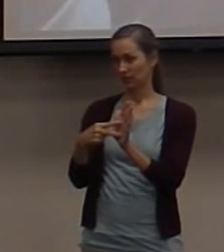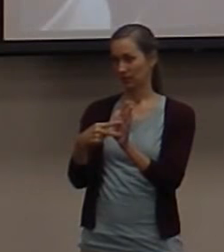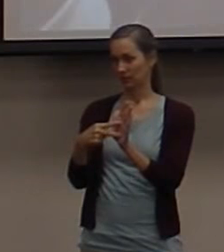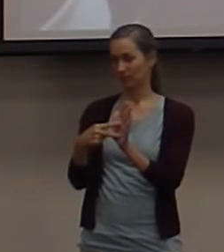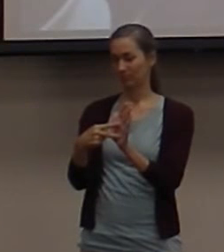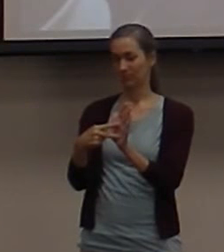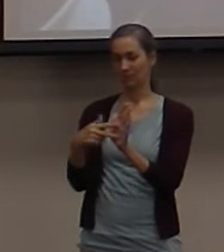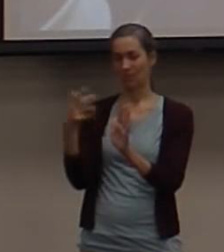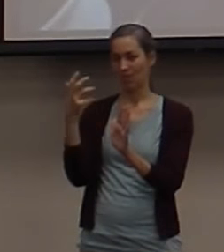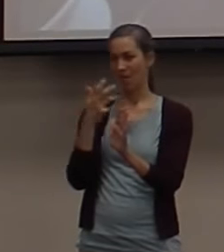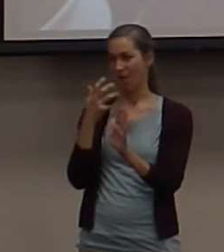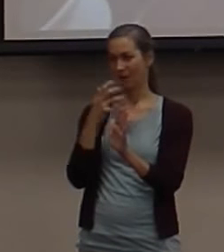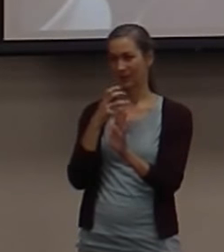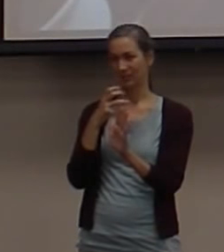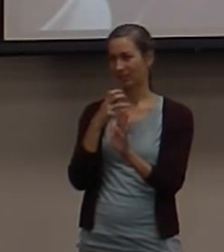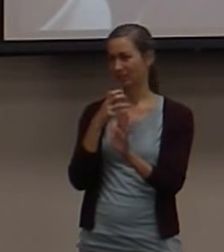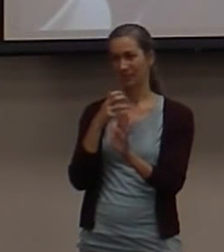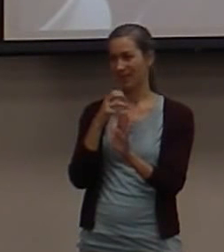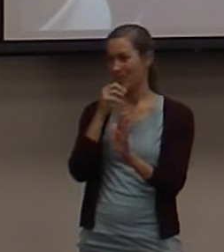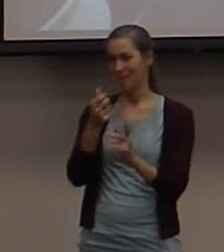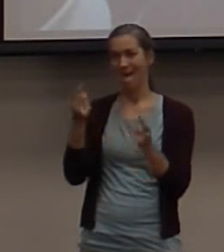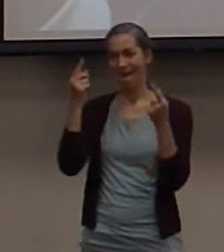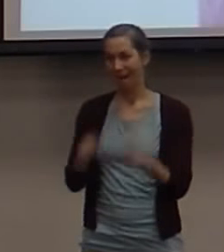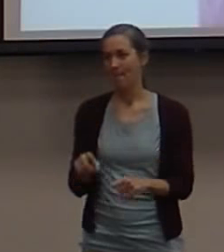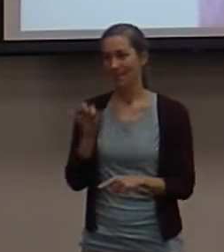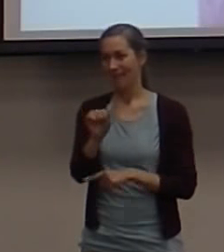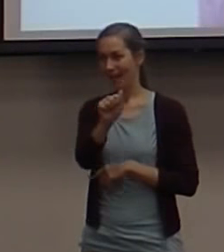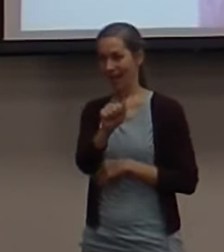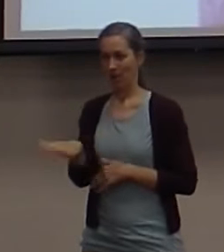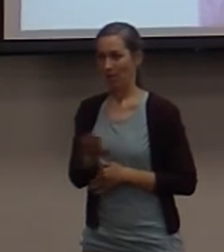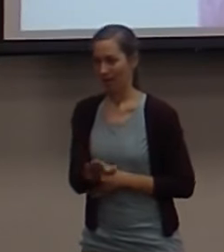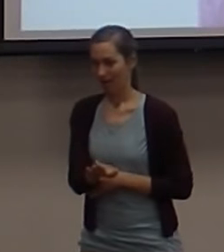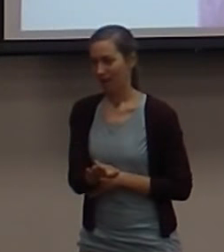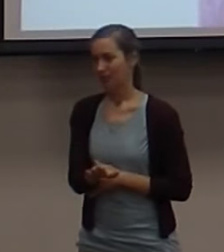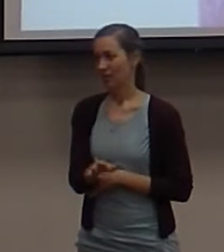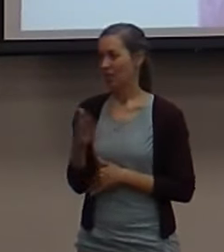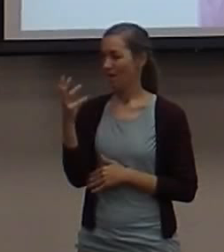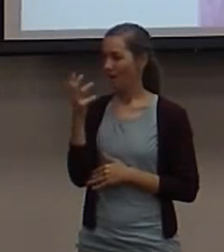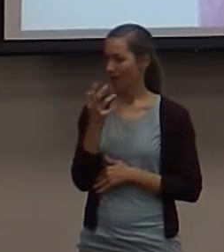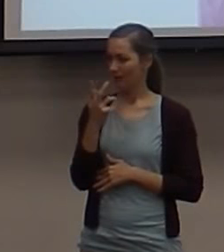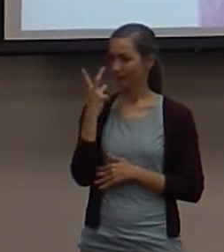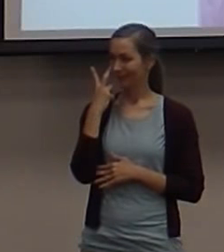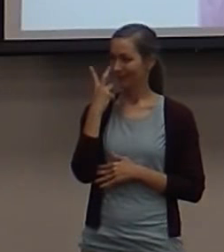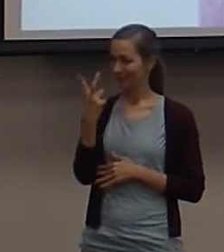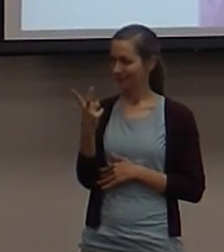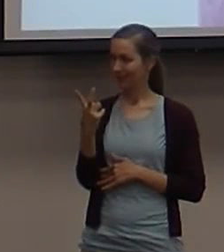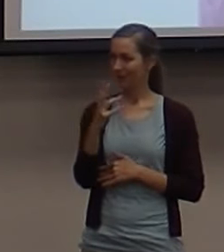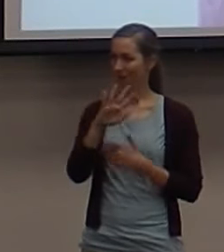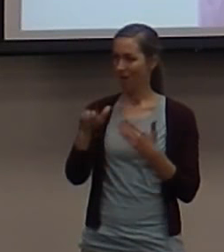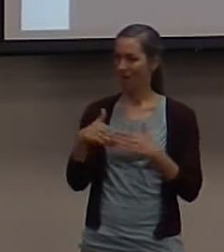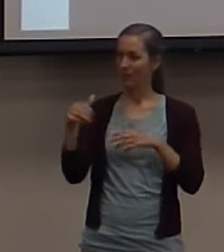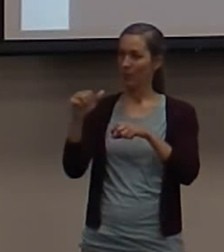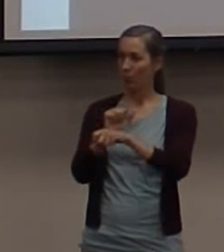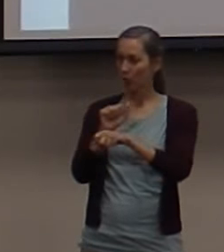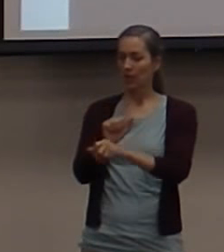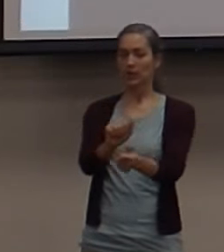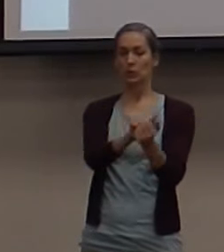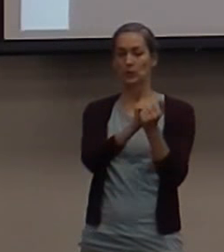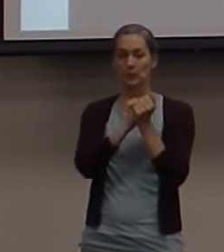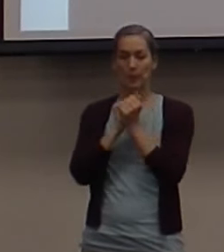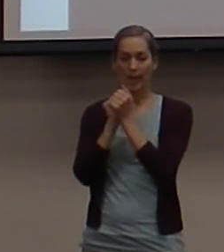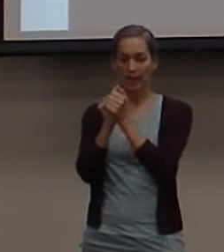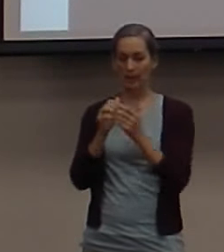Unheard of in that part of the world. And it was amazing to see all of them working together and